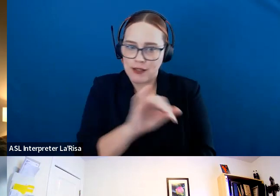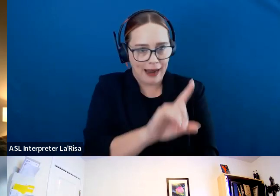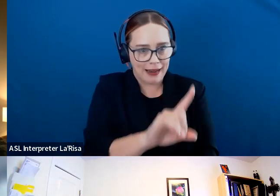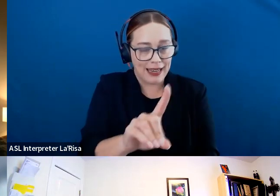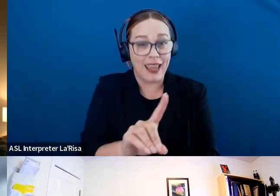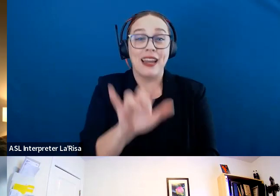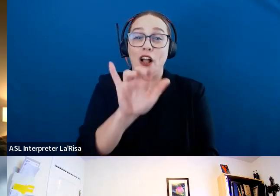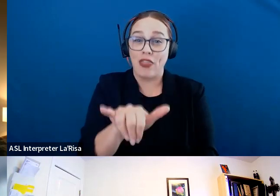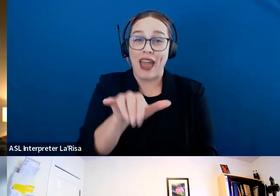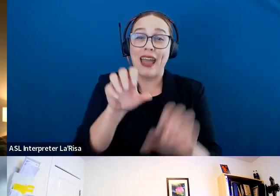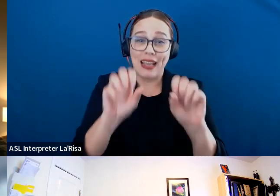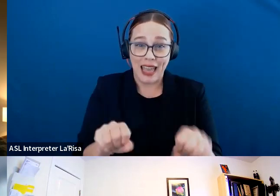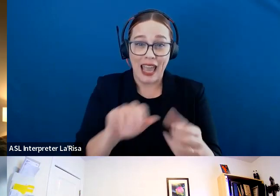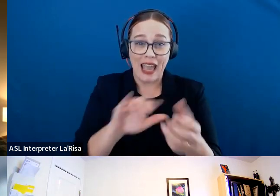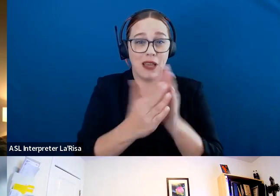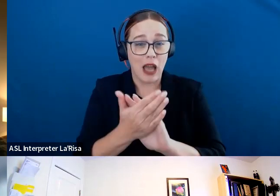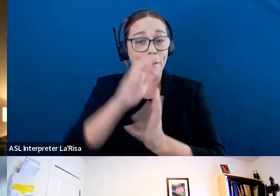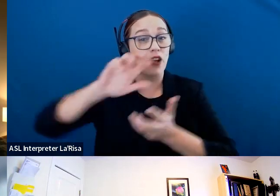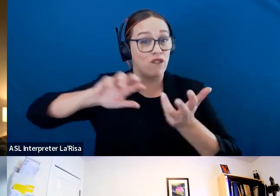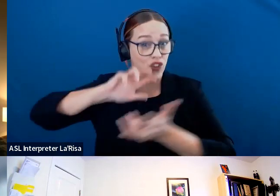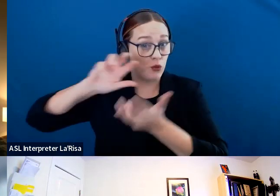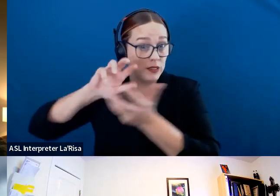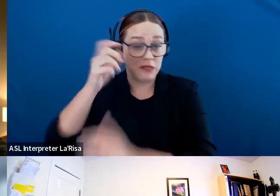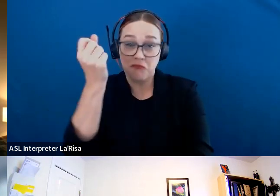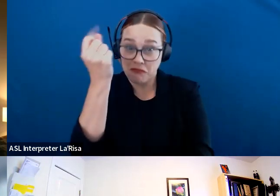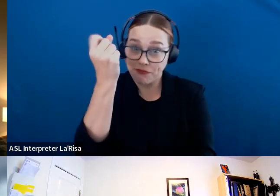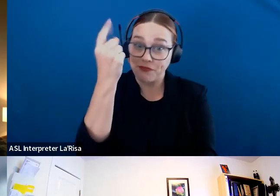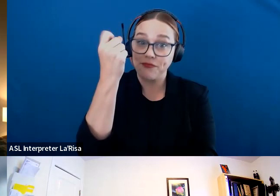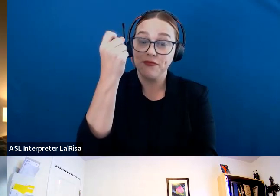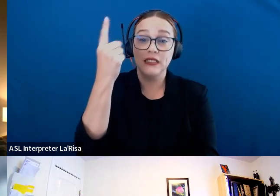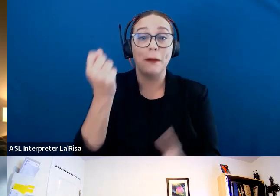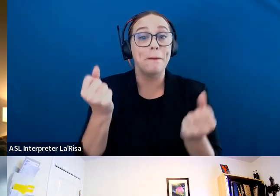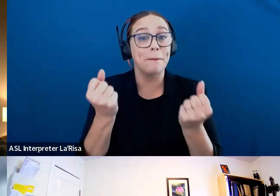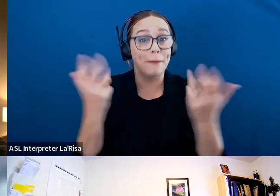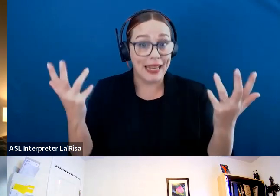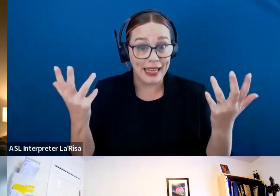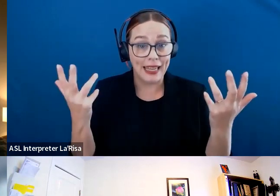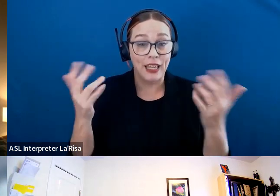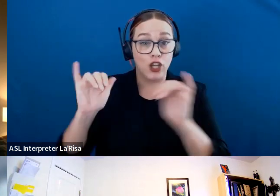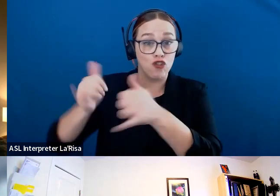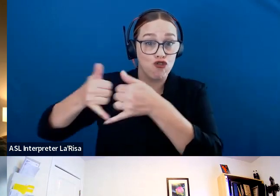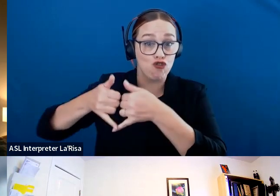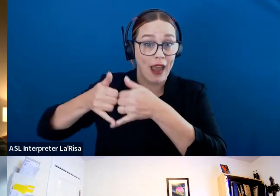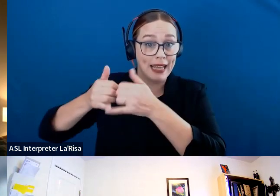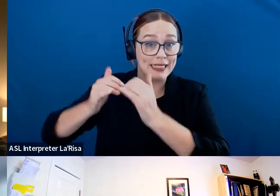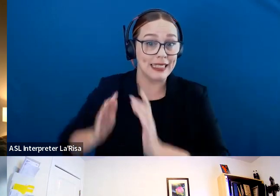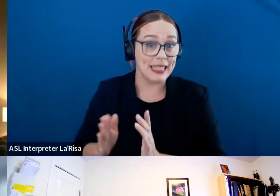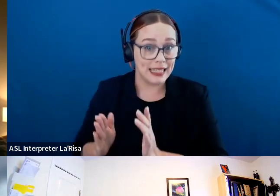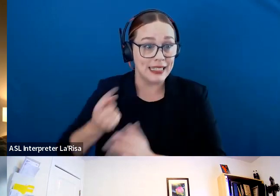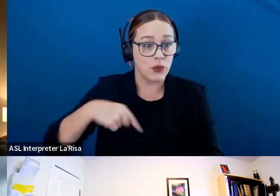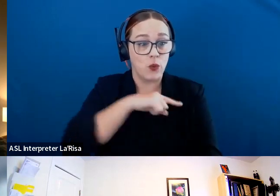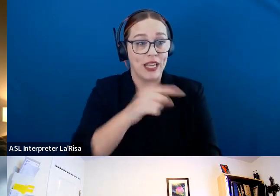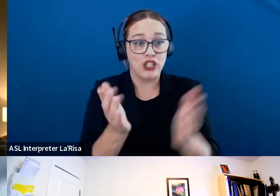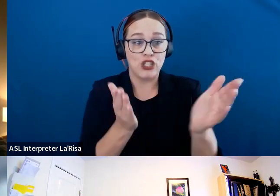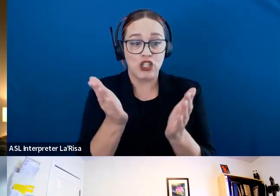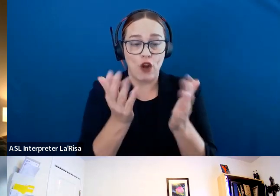can see, I think perhaps maybe where the confusion is that so many of the grantees that we serve are primarily focused